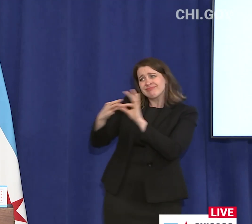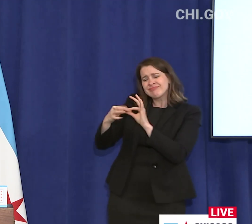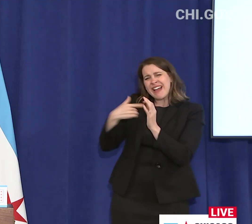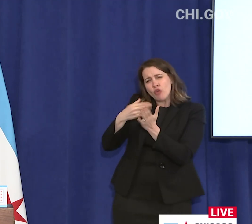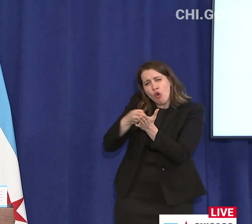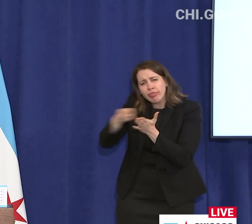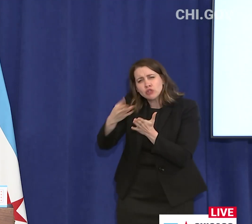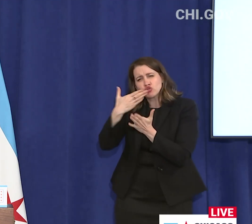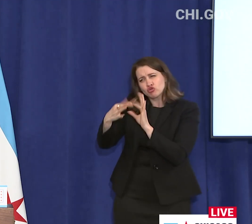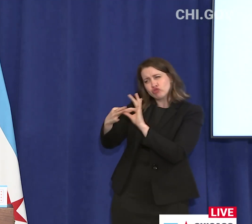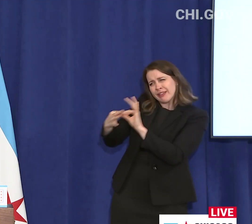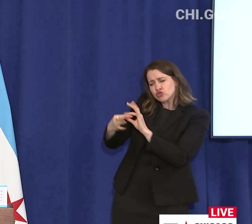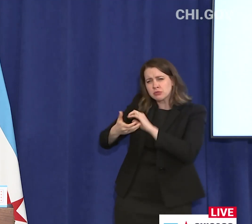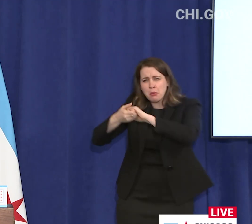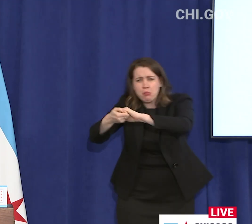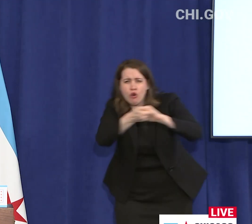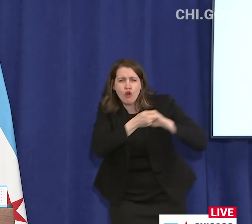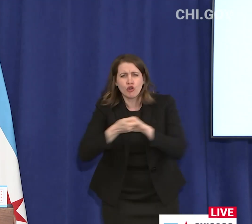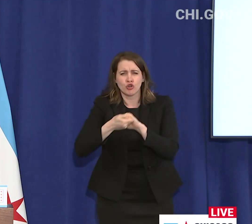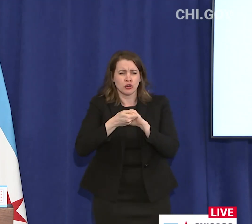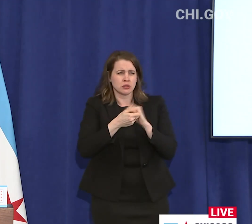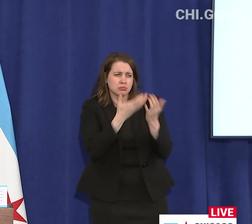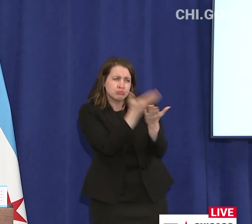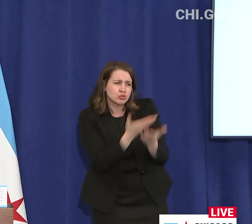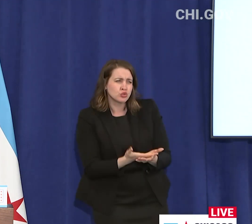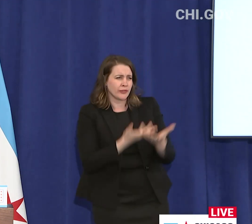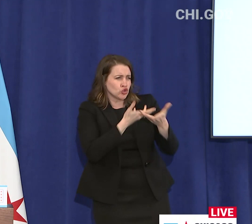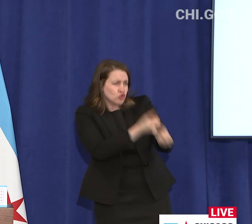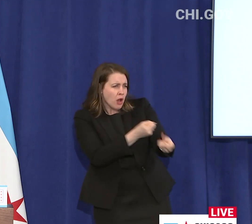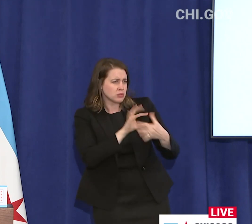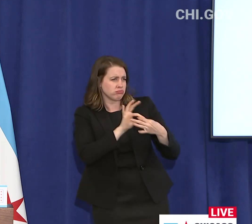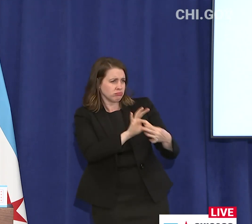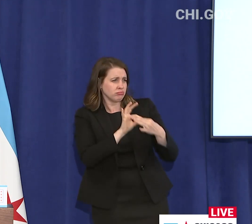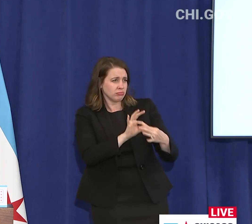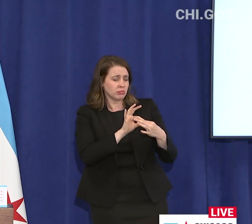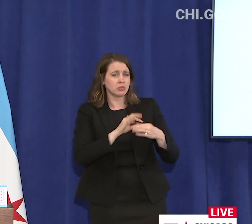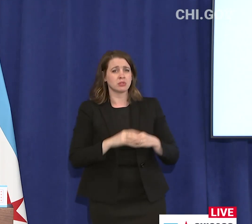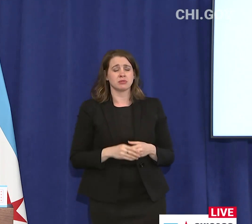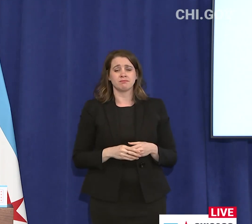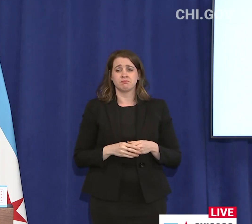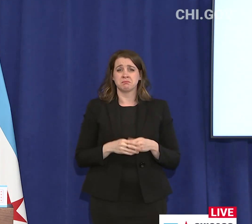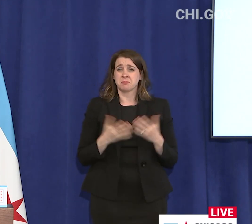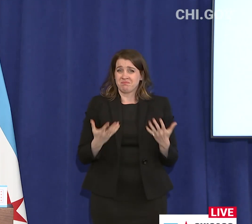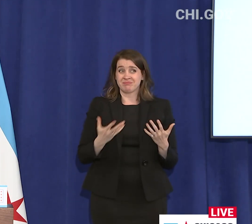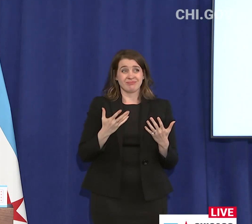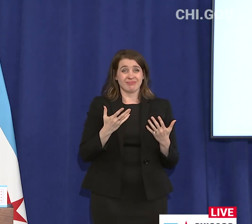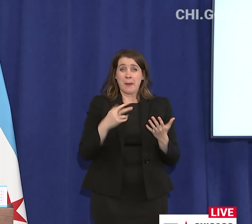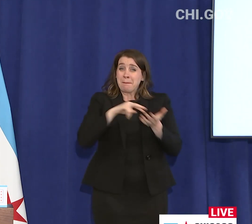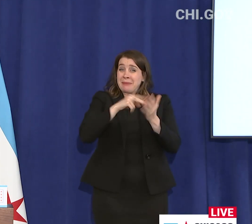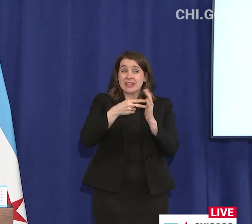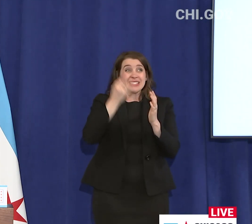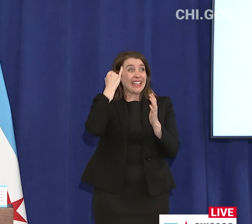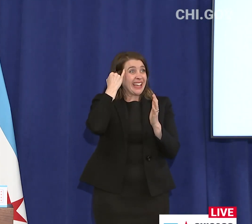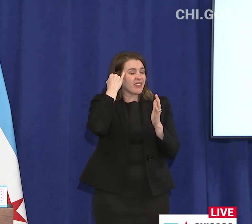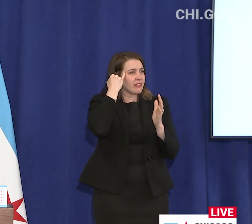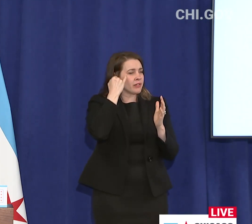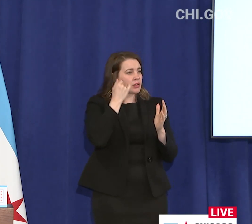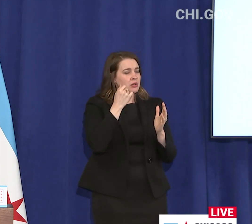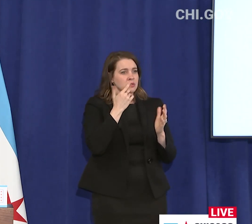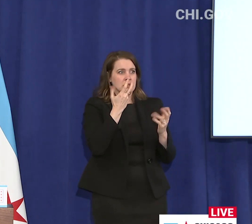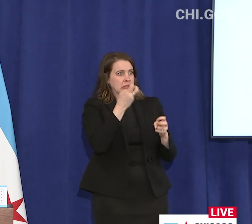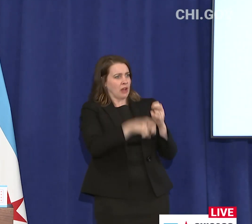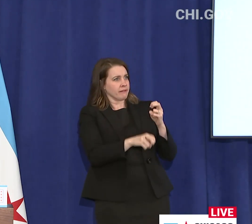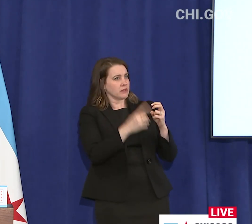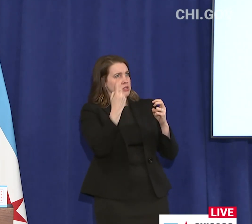relationships with members of the community. So even when you have a difficult circumstance, that you have a well